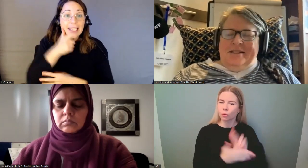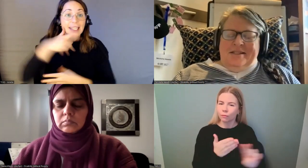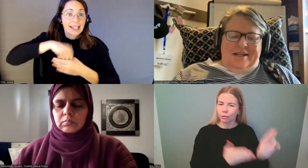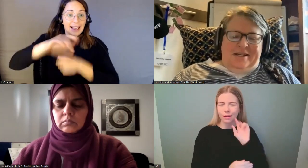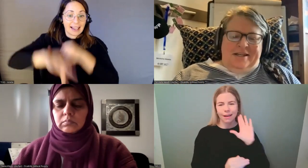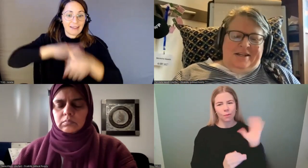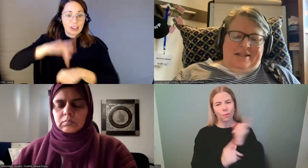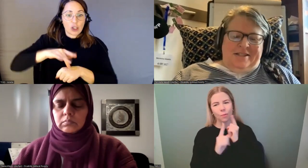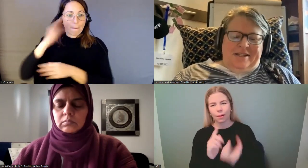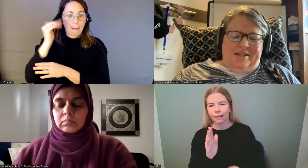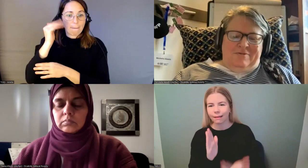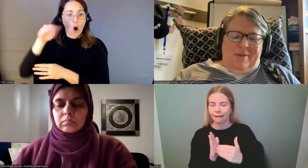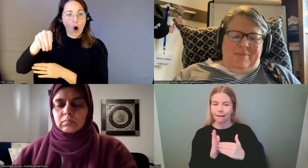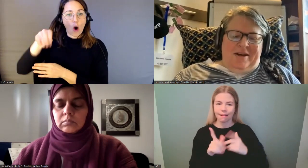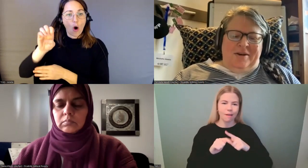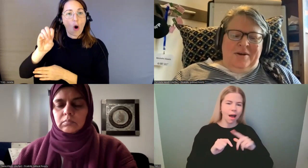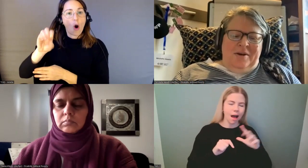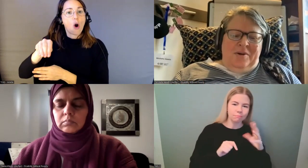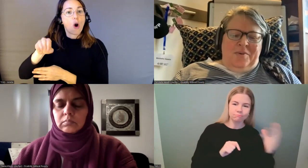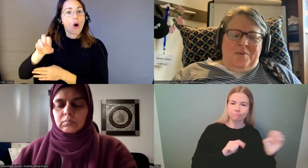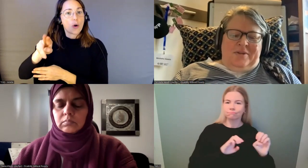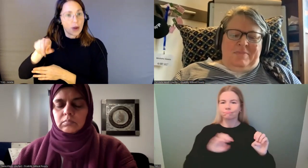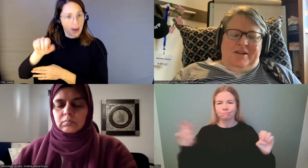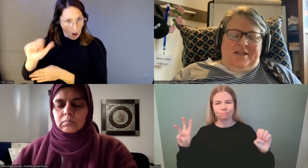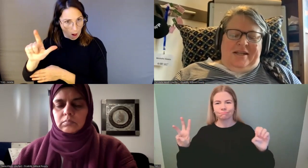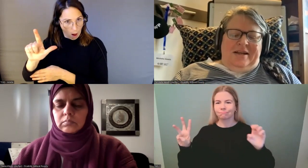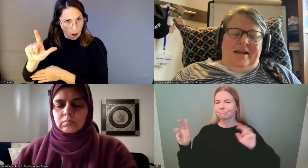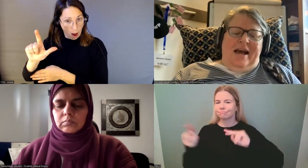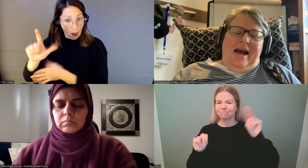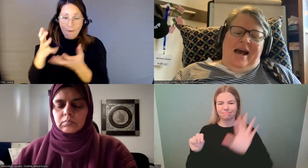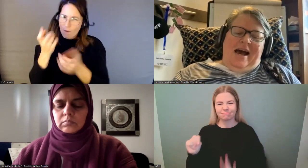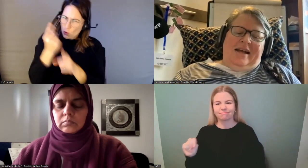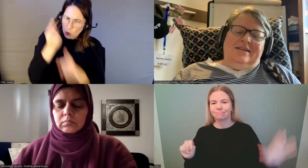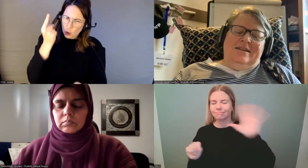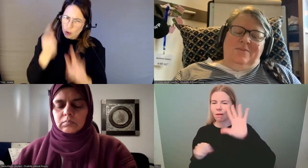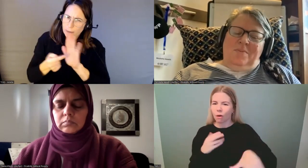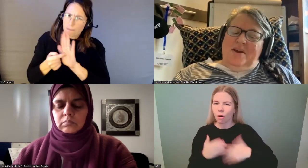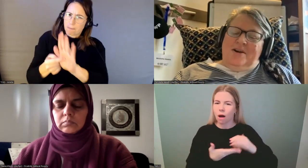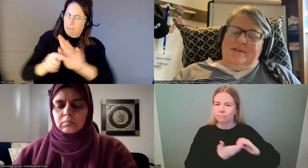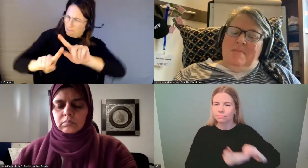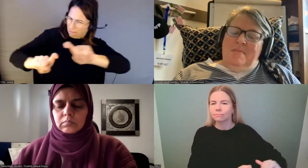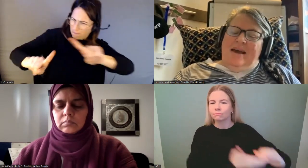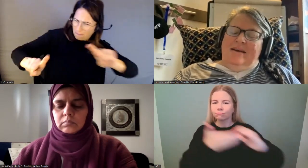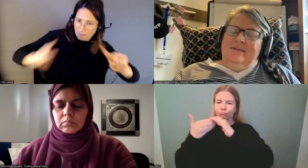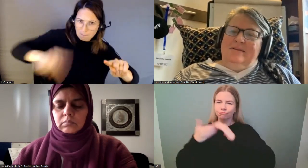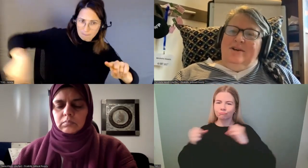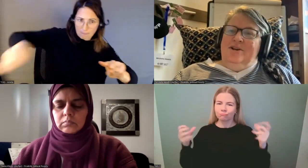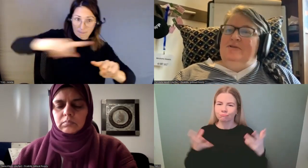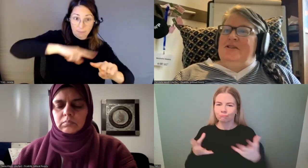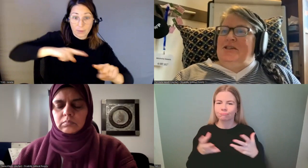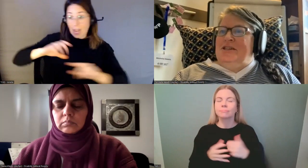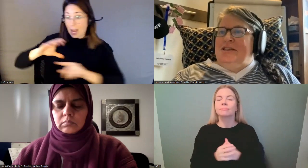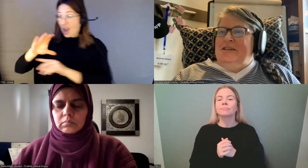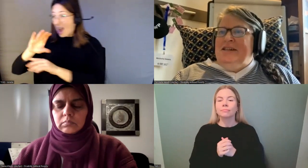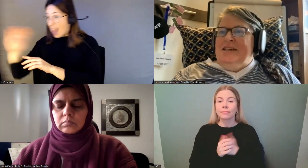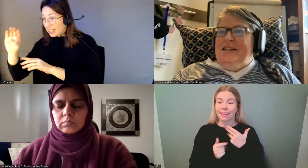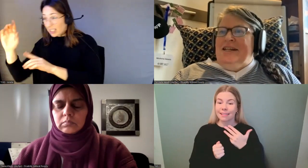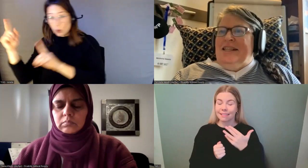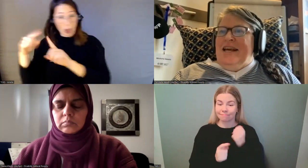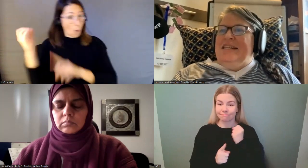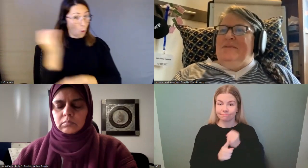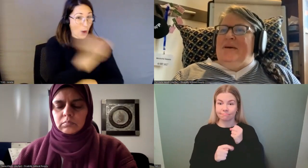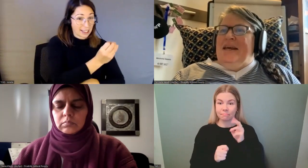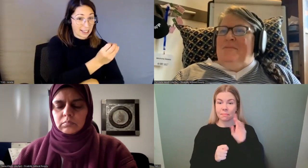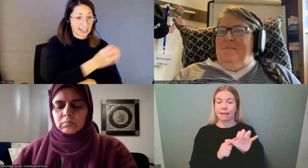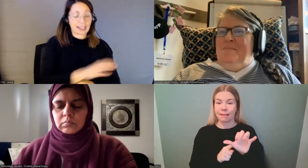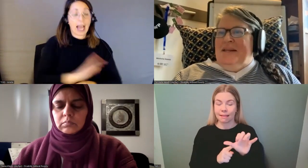C2C2C, as Rabia was mentioning. And when we got to May, all of a sudden,